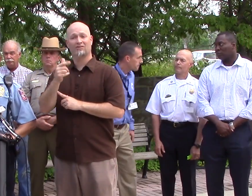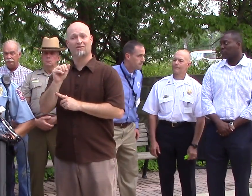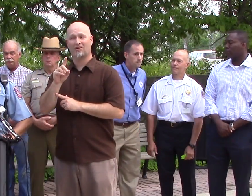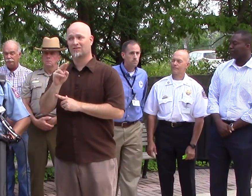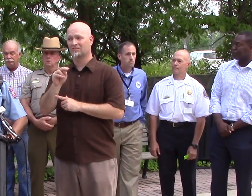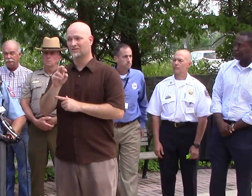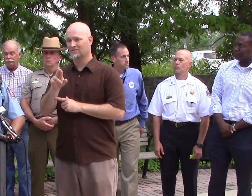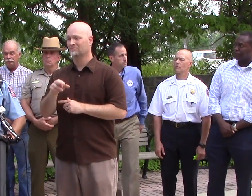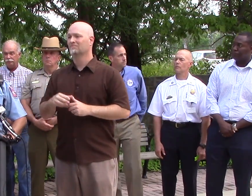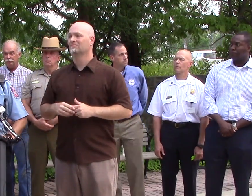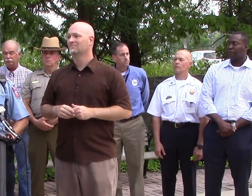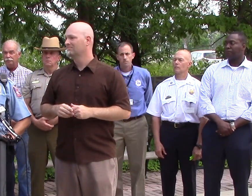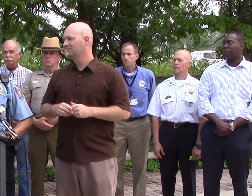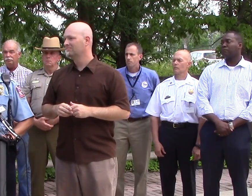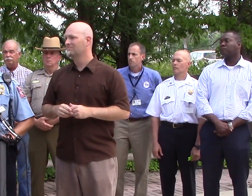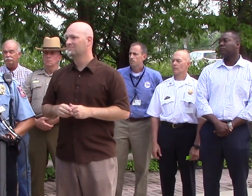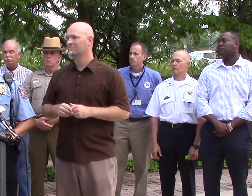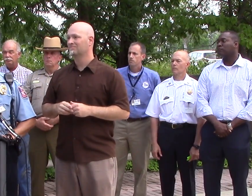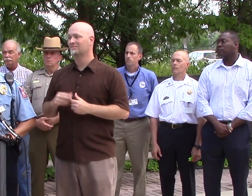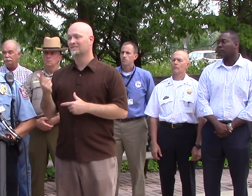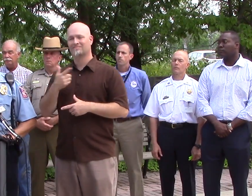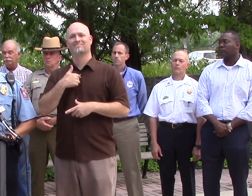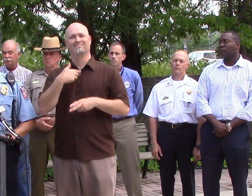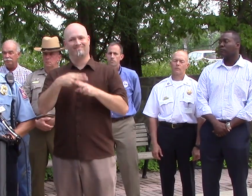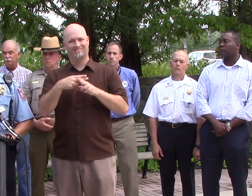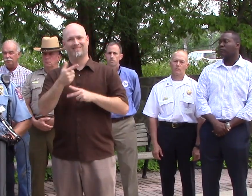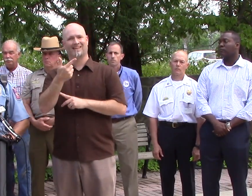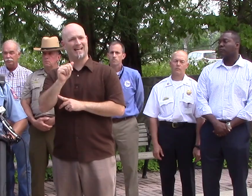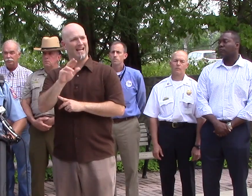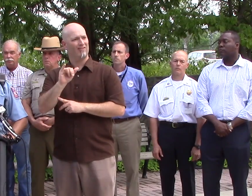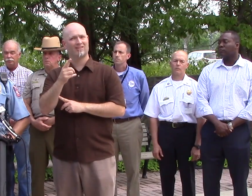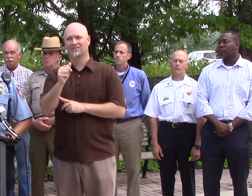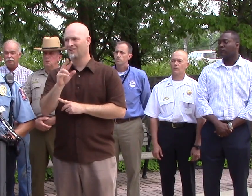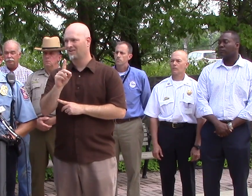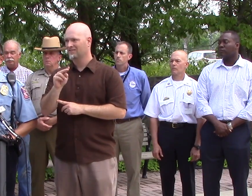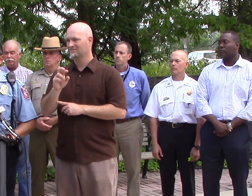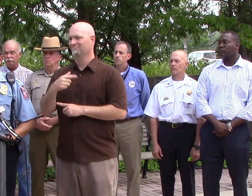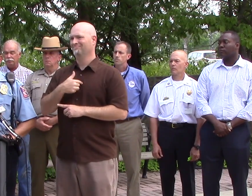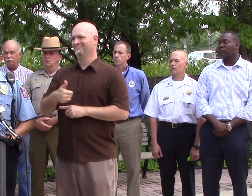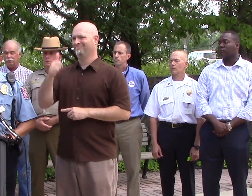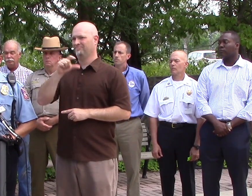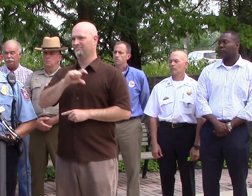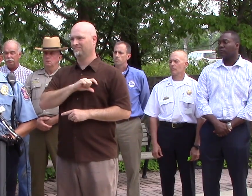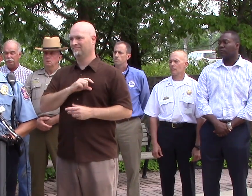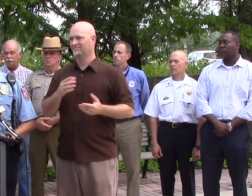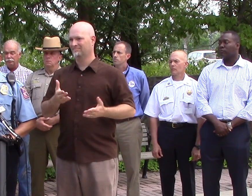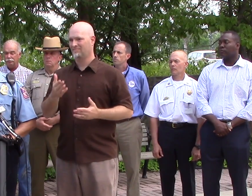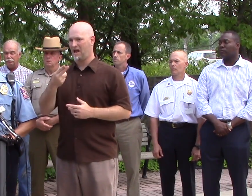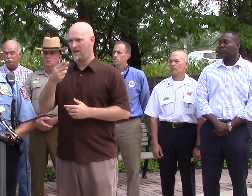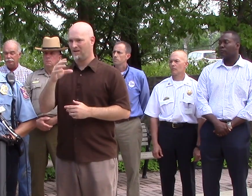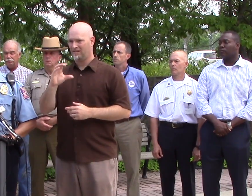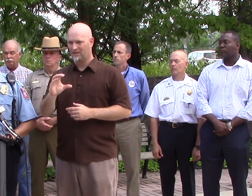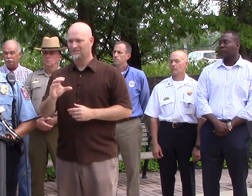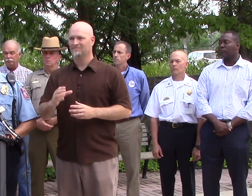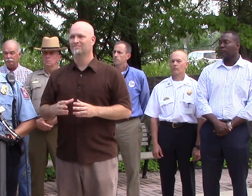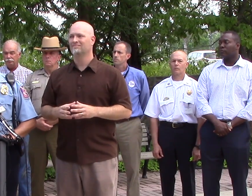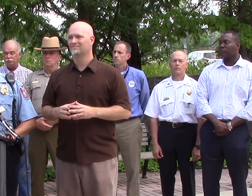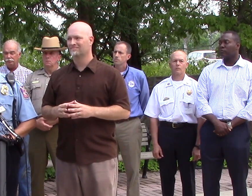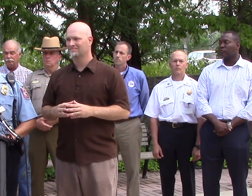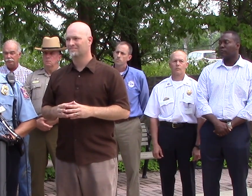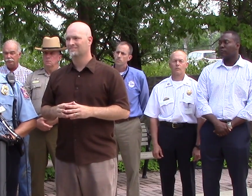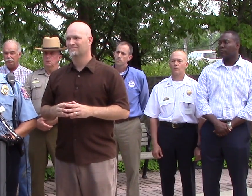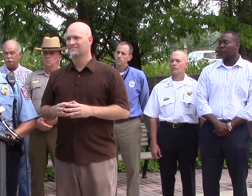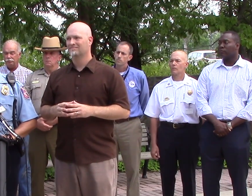Good evening. My name is Gary Gardner, and I'm Chief of Police for Howard County. First of all, I would like to